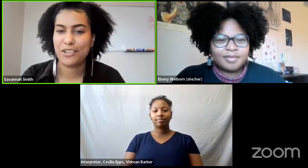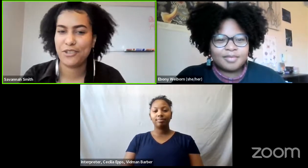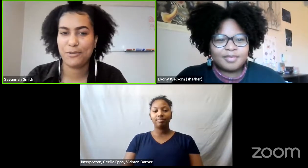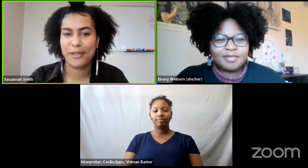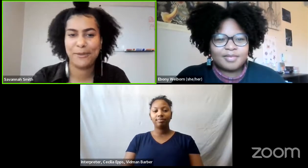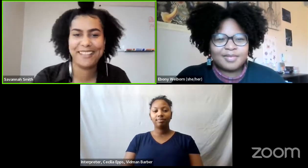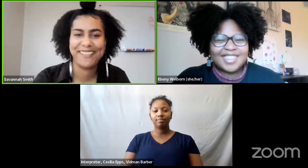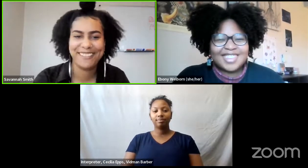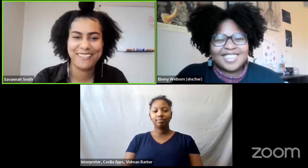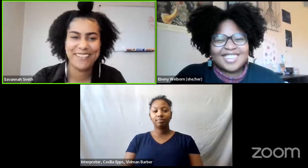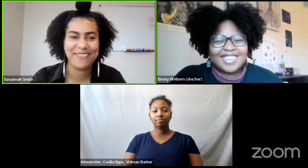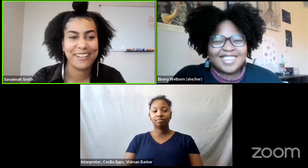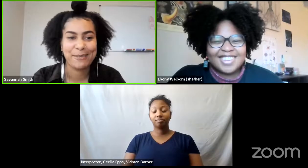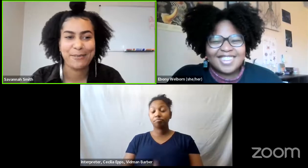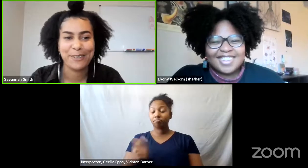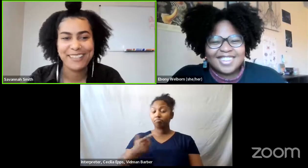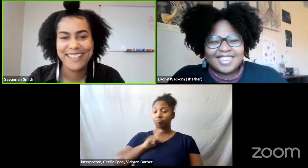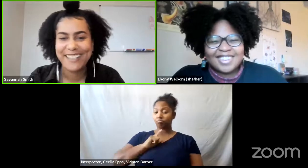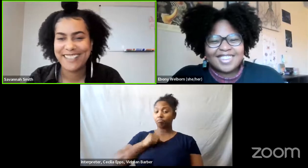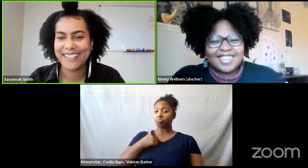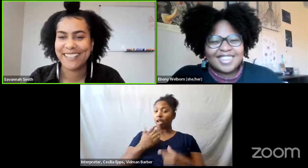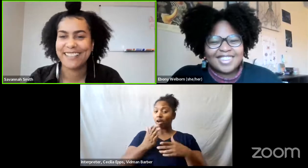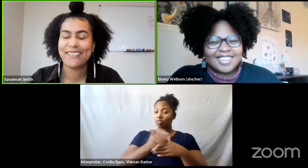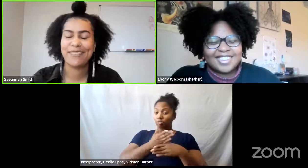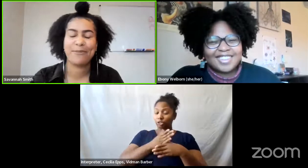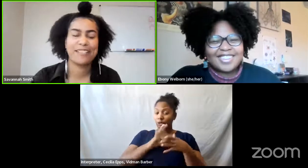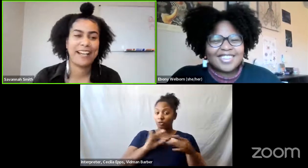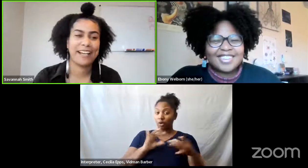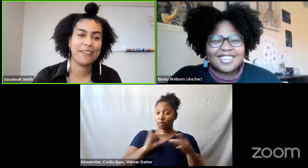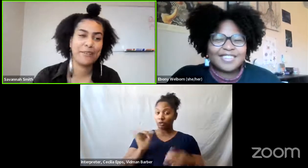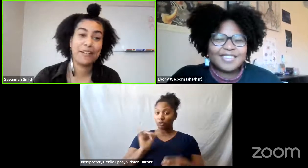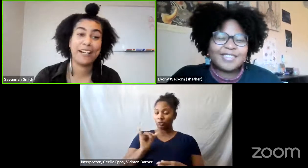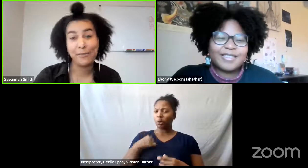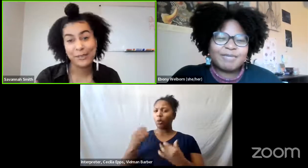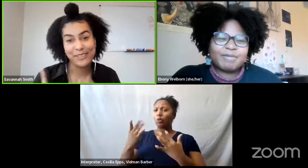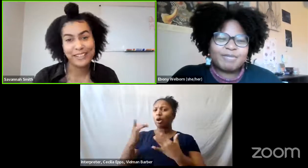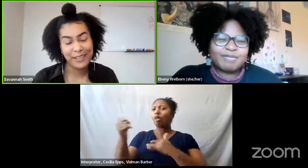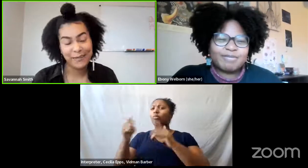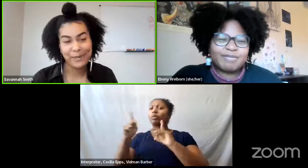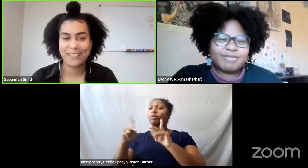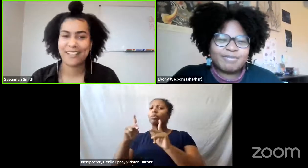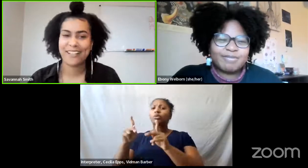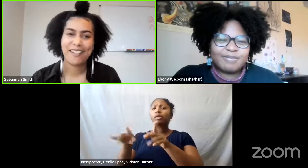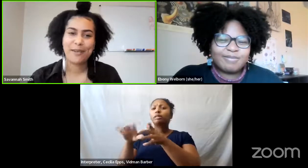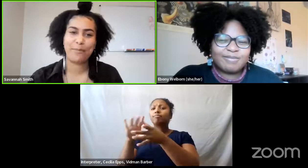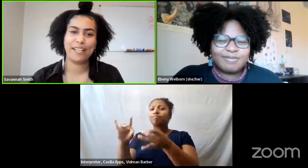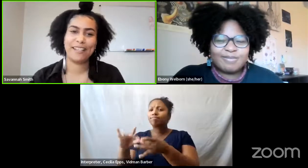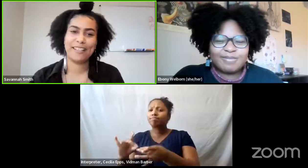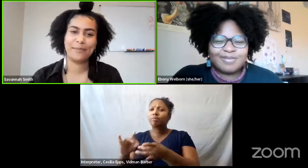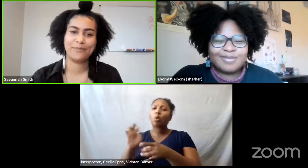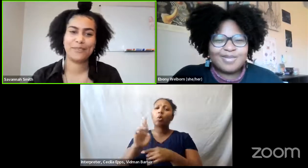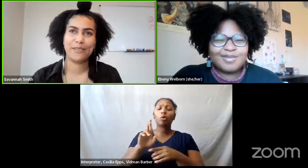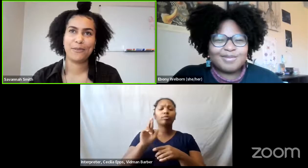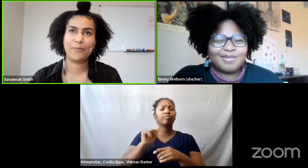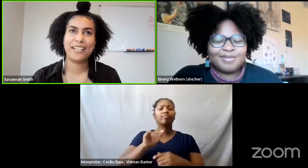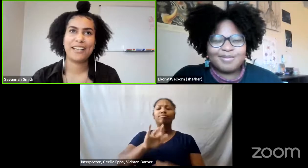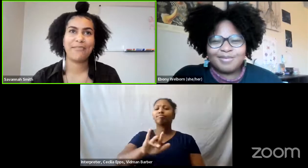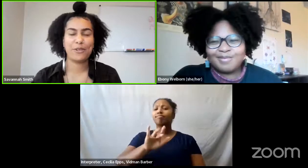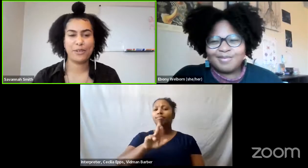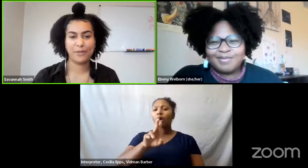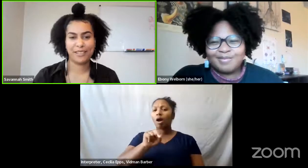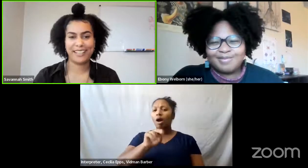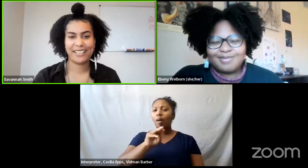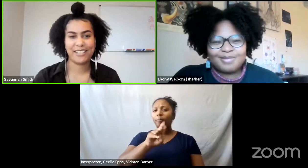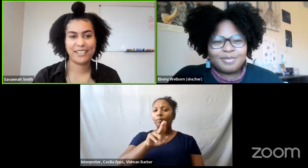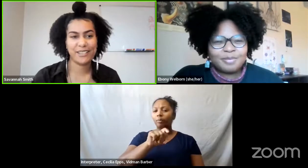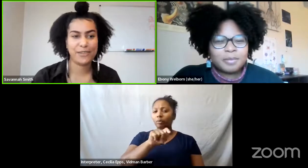I can share too while we're waiting for other people to drop in the chat or unmute. You can unmute and talk. But for me, I've